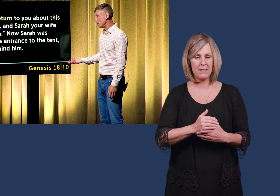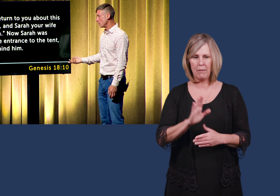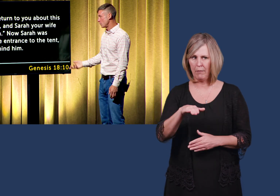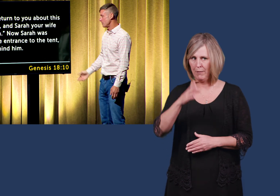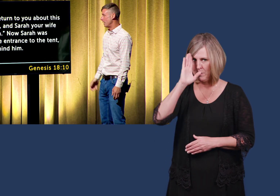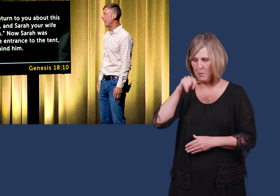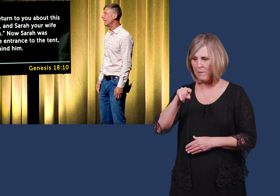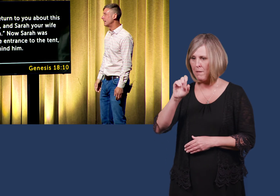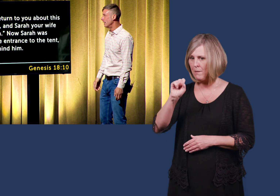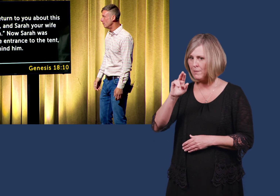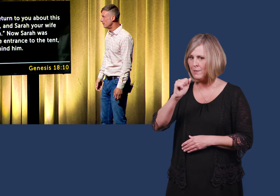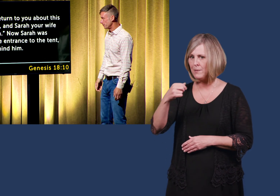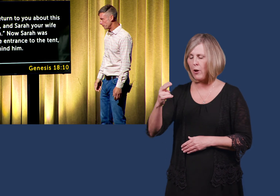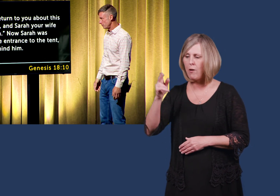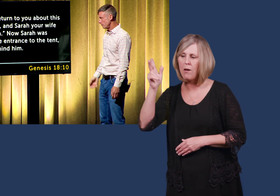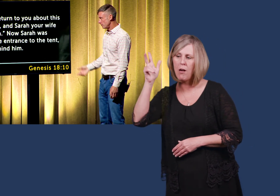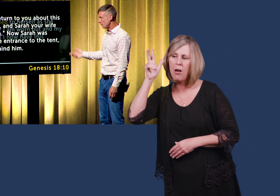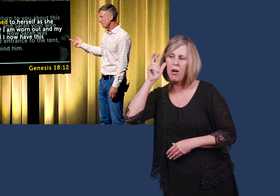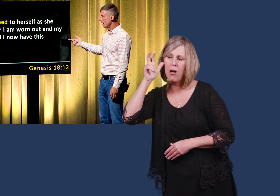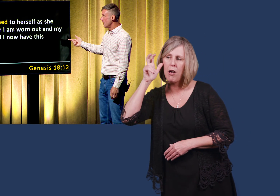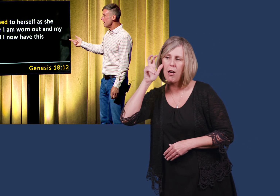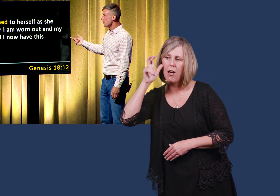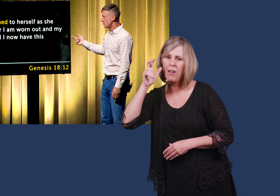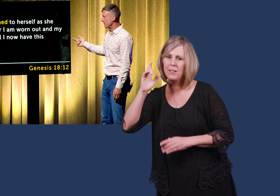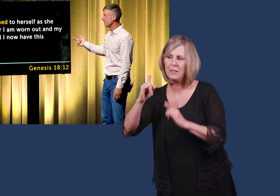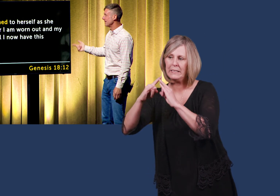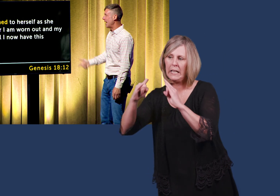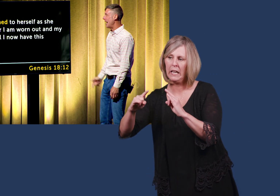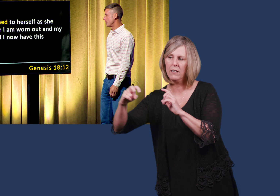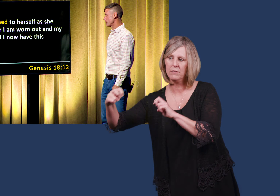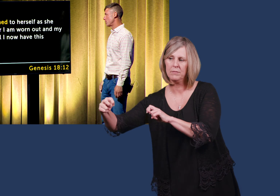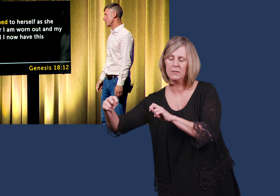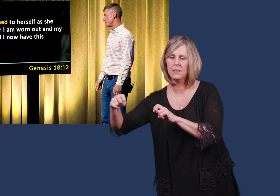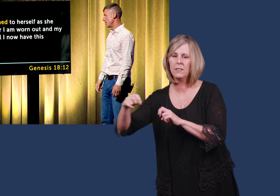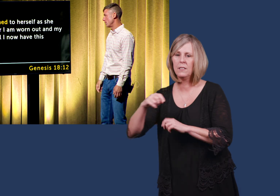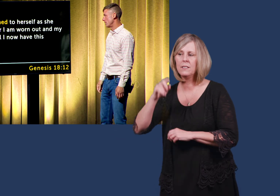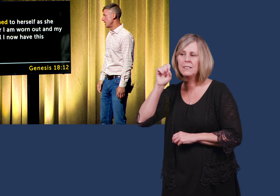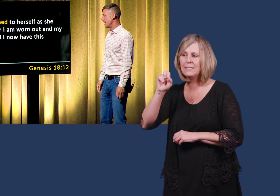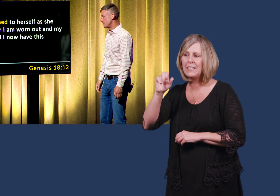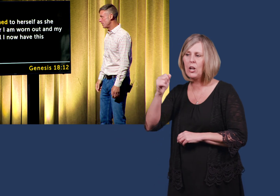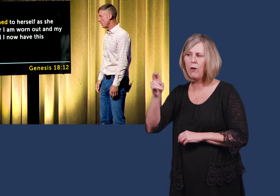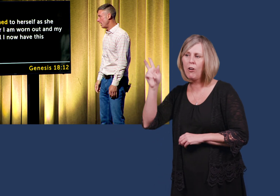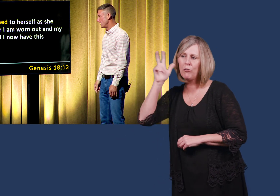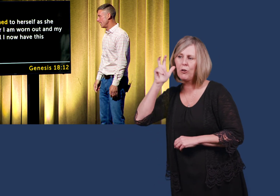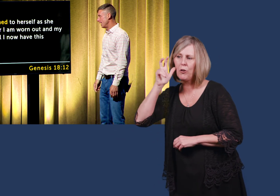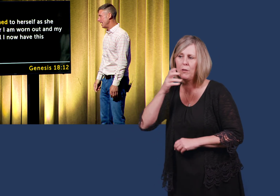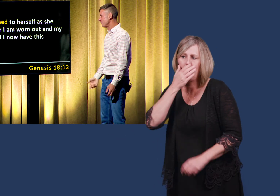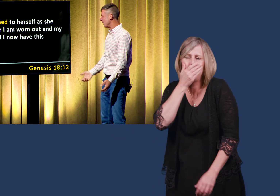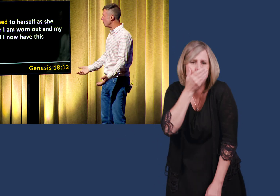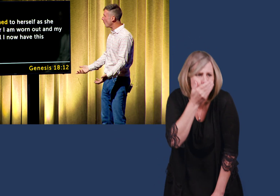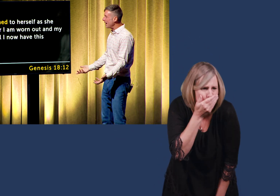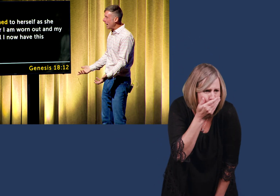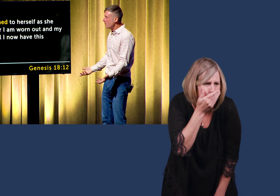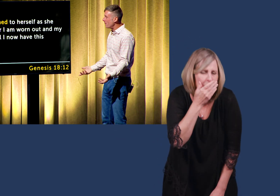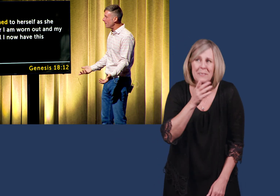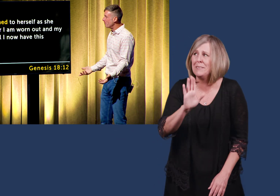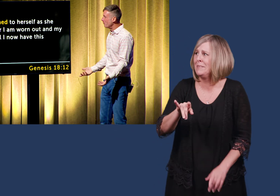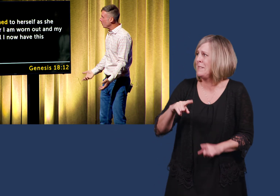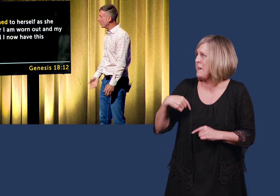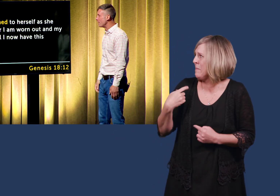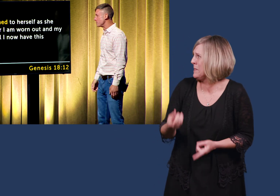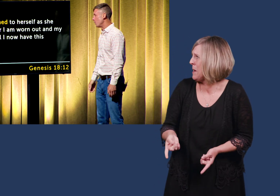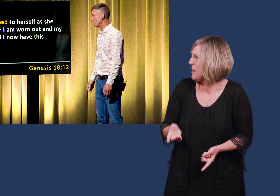the tent, which was behind him. So Sarah laughed to herself as she thought, after I'm worn out,